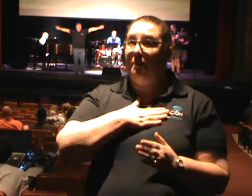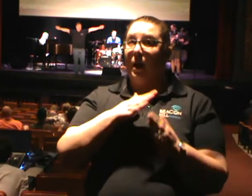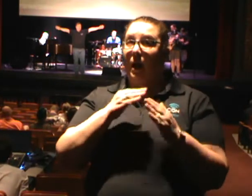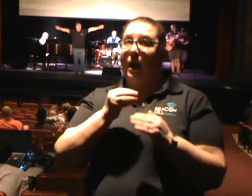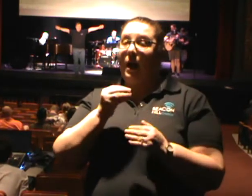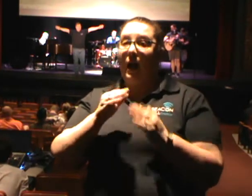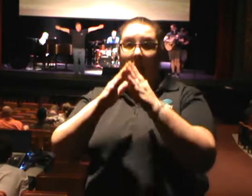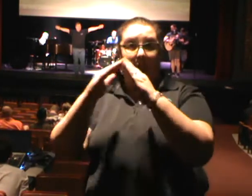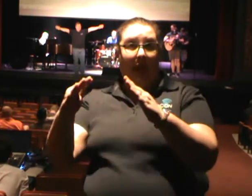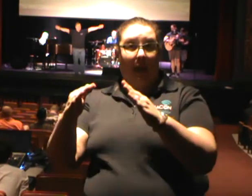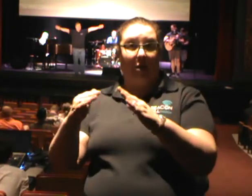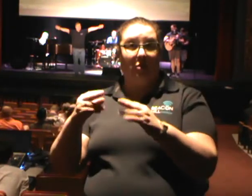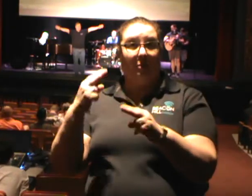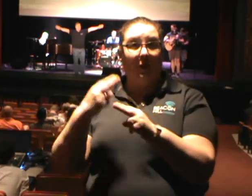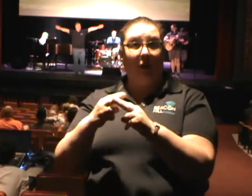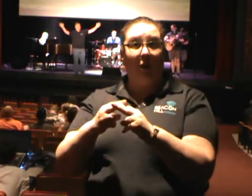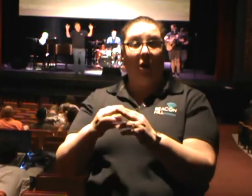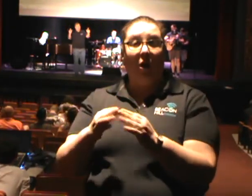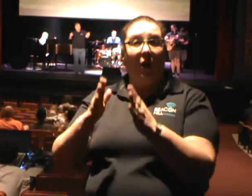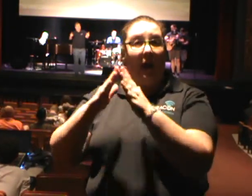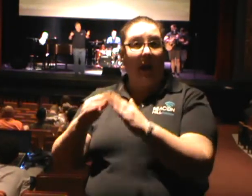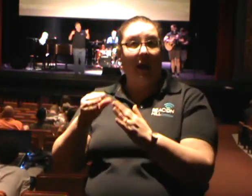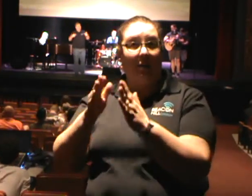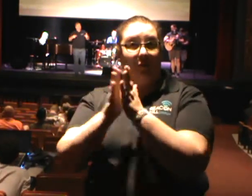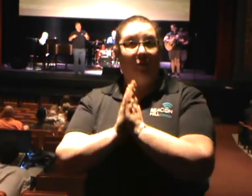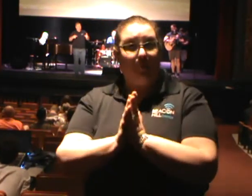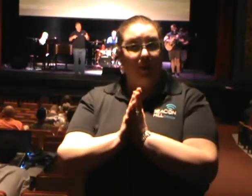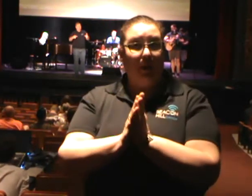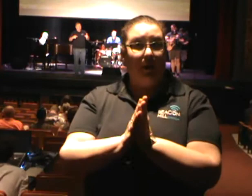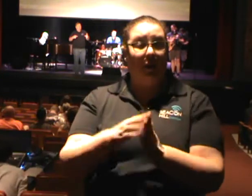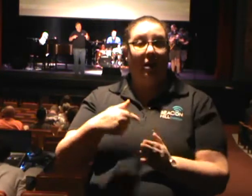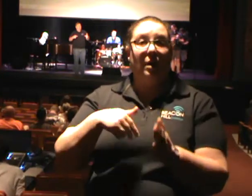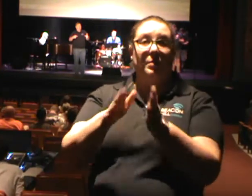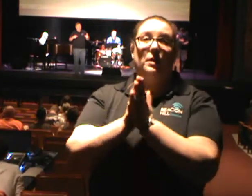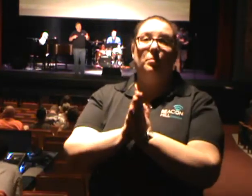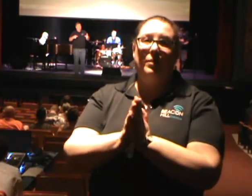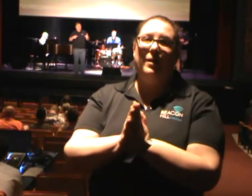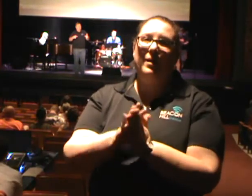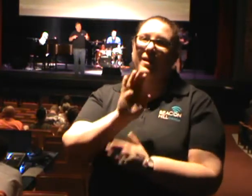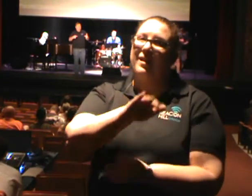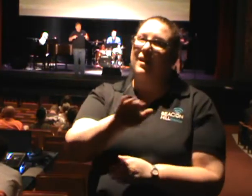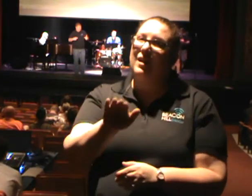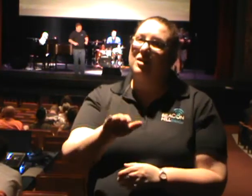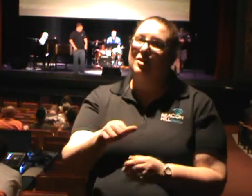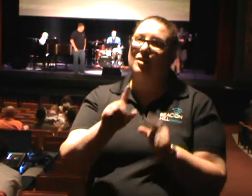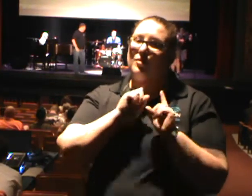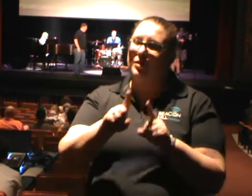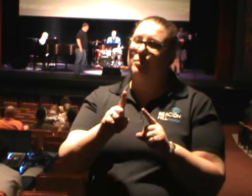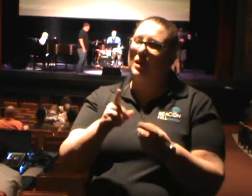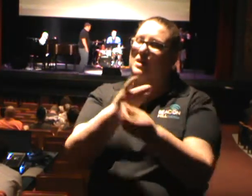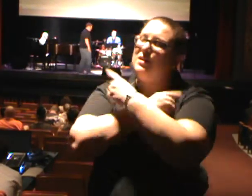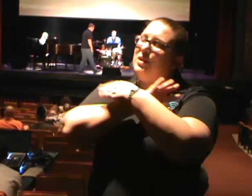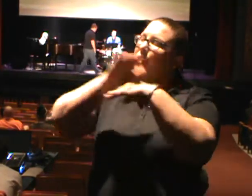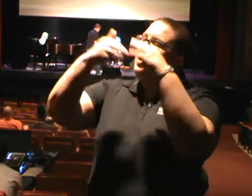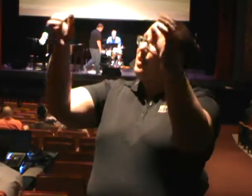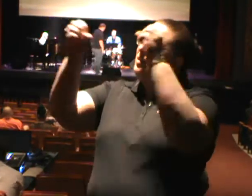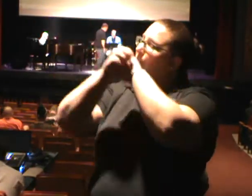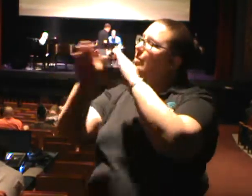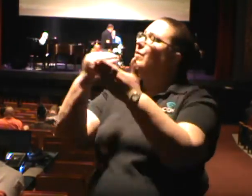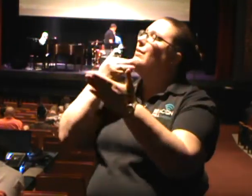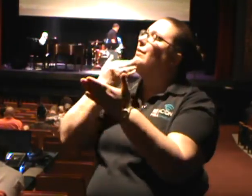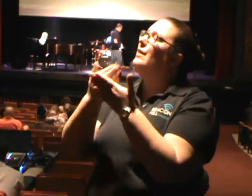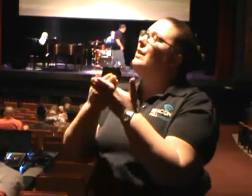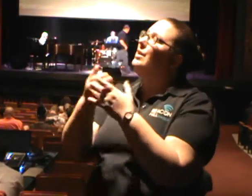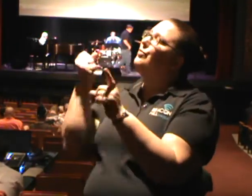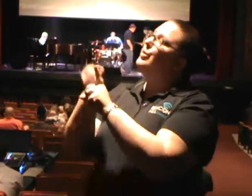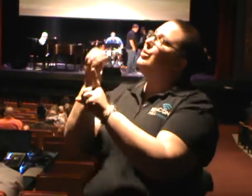prayer. My house should be a house of prayer. So I'm going to pray and I'm going to ask you to respond to the Word of God this morning. Dear Heavenly Father, I thank you and I praise you for who you are. I